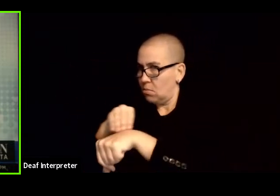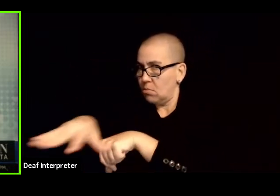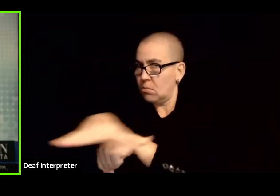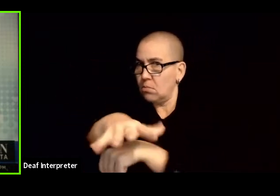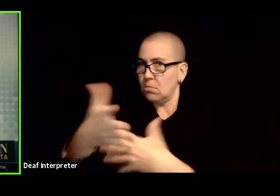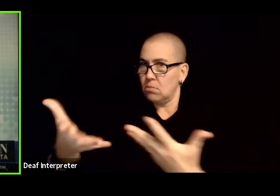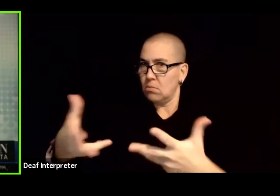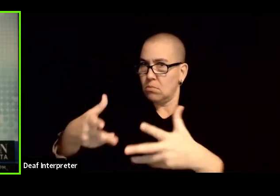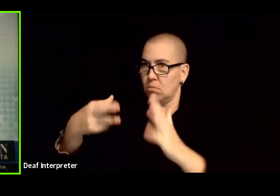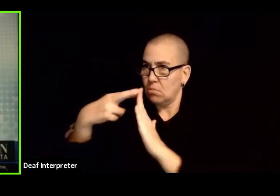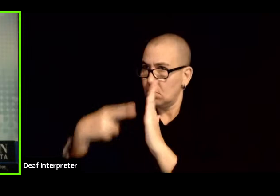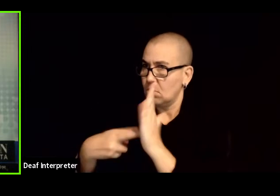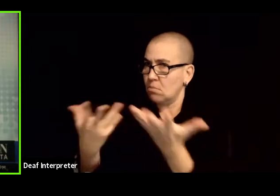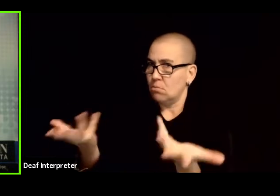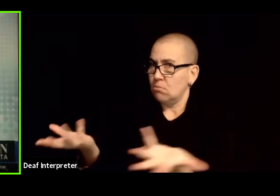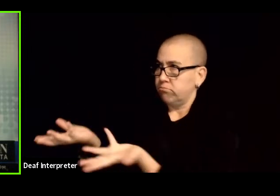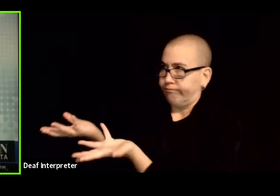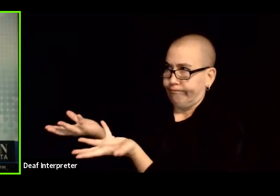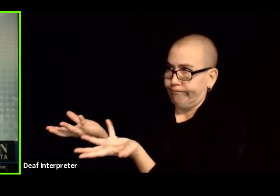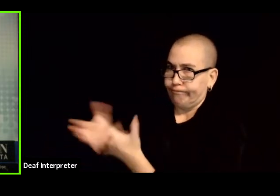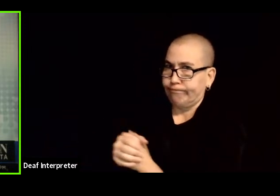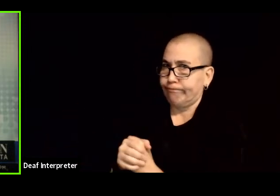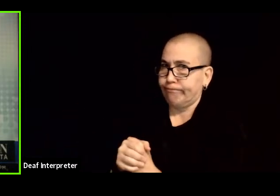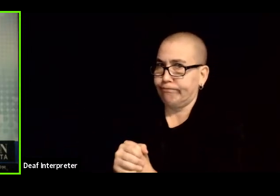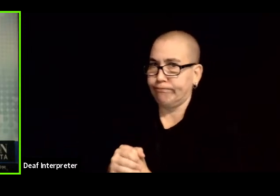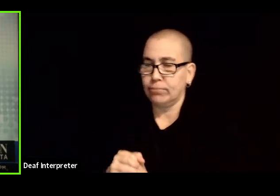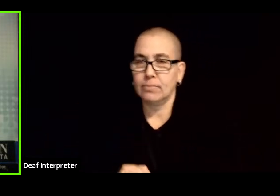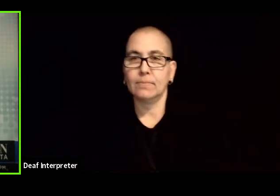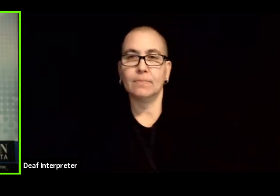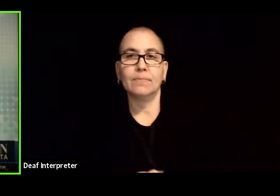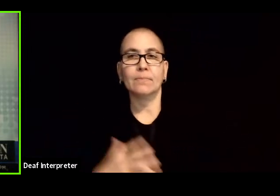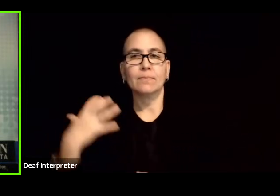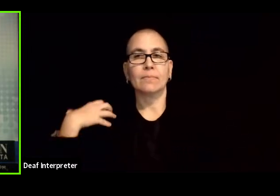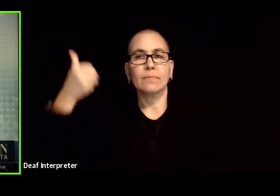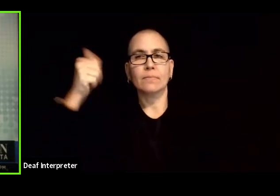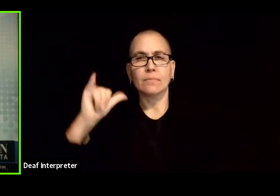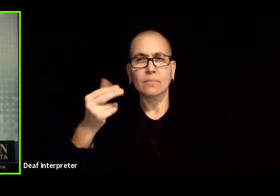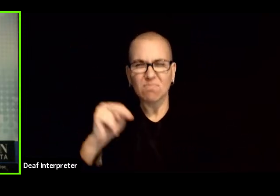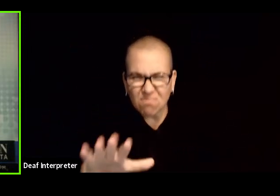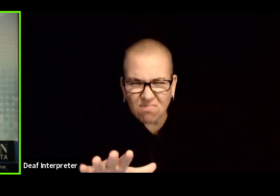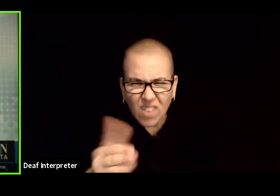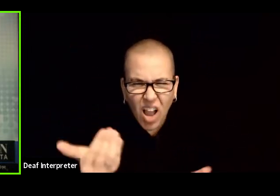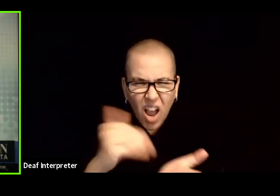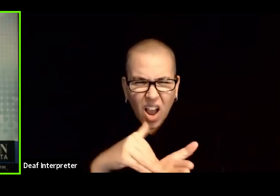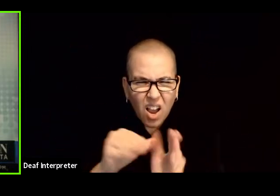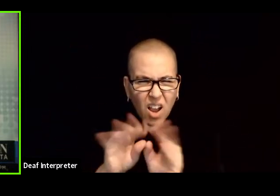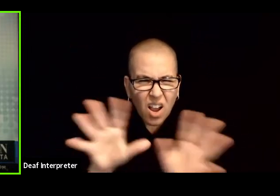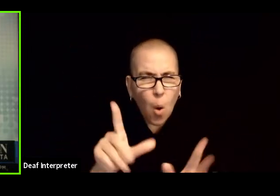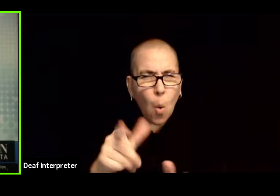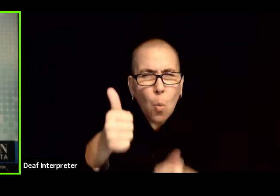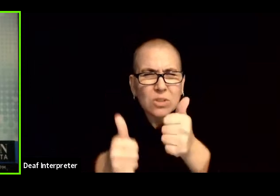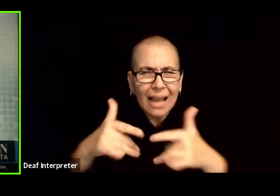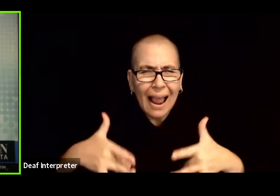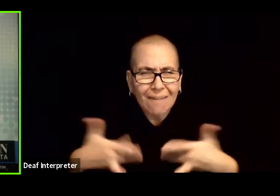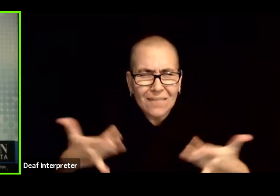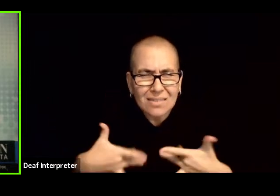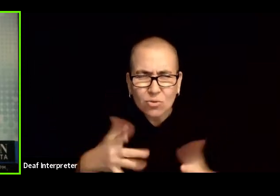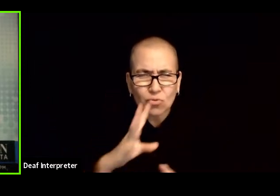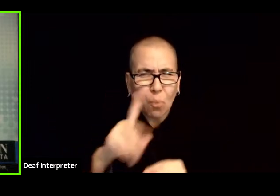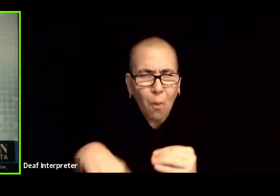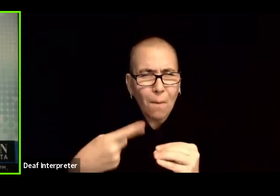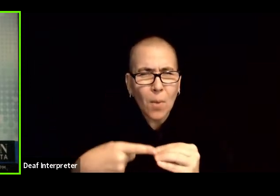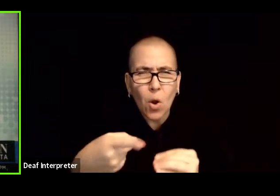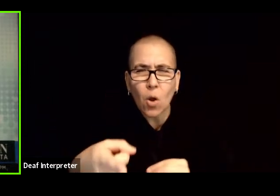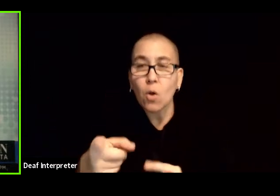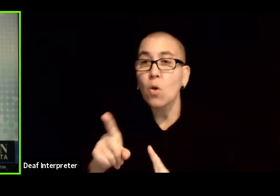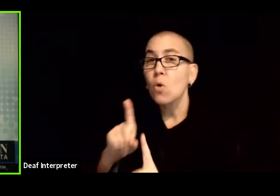Which events are you referring to there, Jeremy? Let's see. It was just a chief operating officer of McNeilis, the company